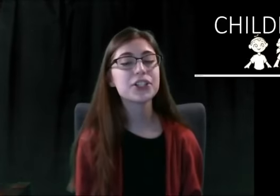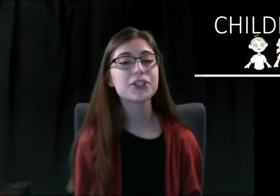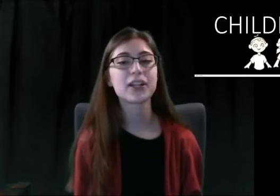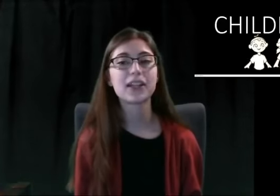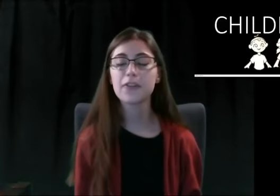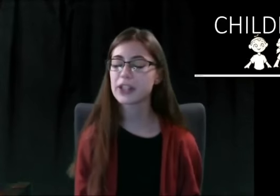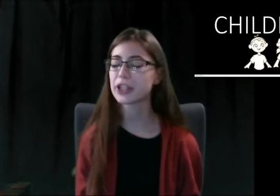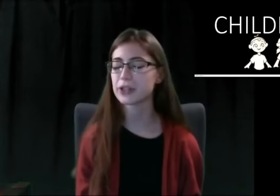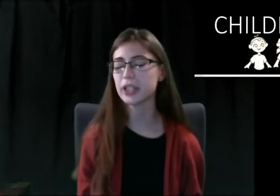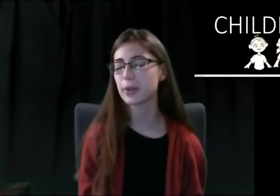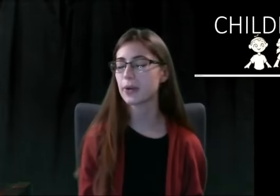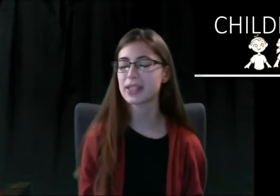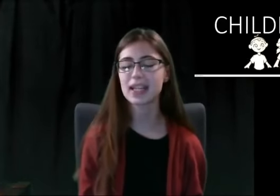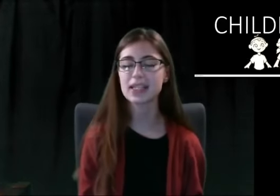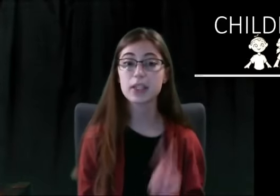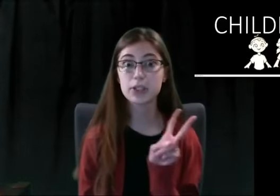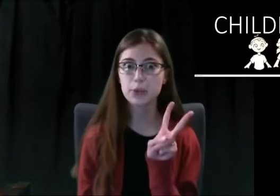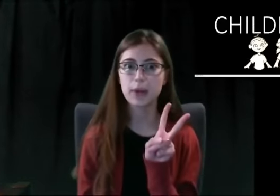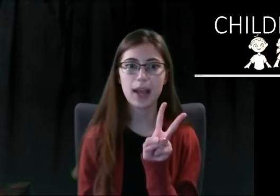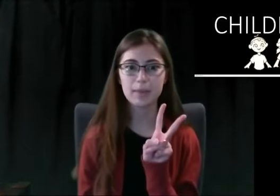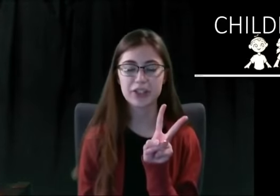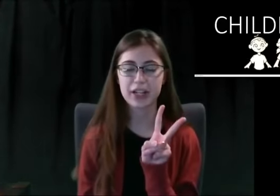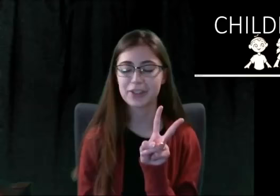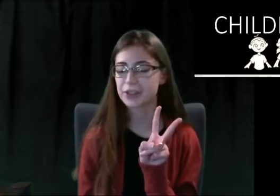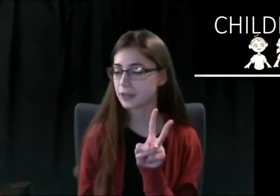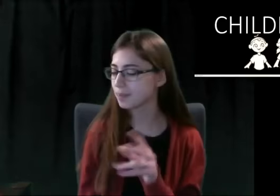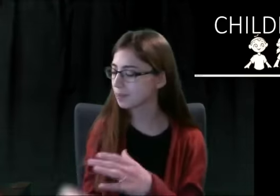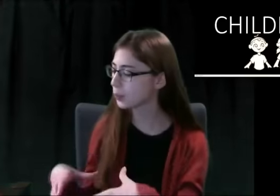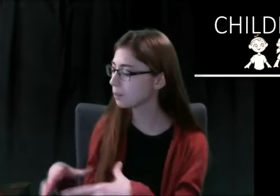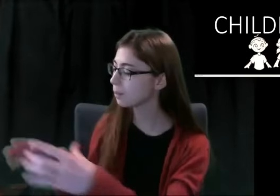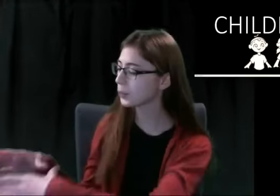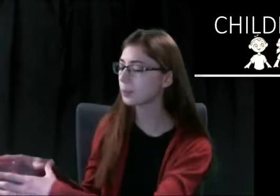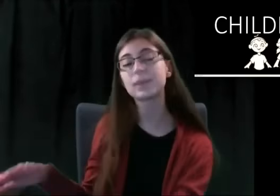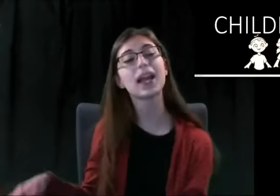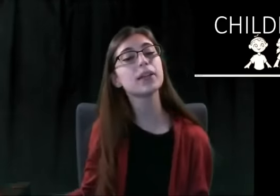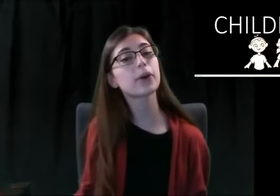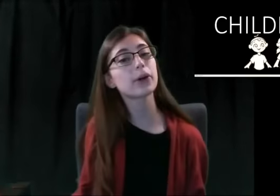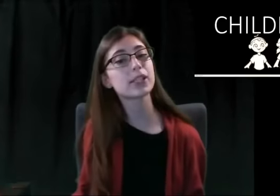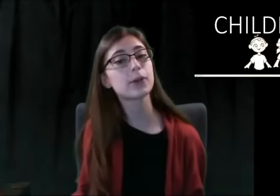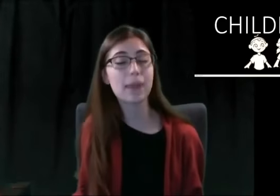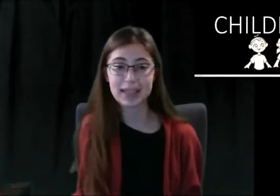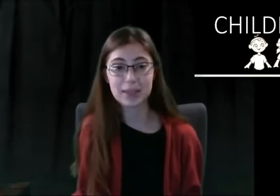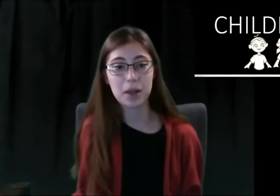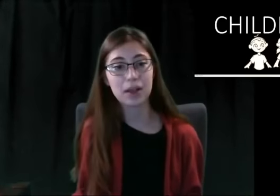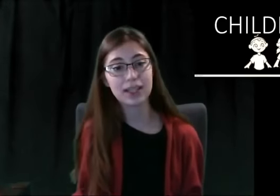Children. For children, you are going to get 2 imaginary children. And you are going to pat them each on the